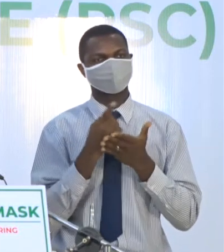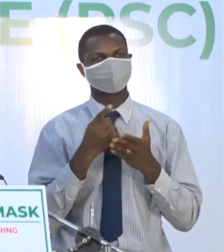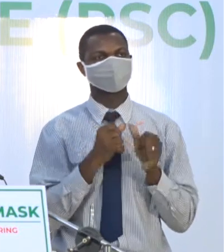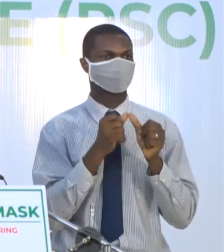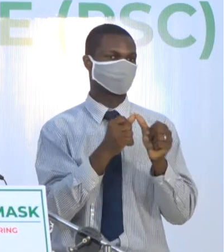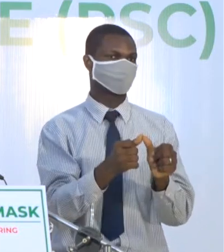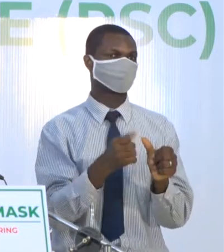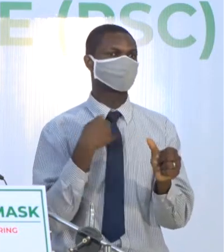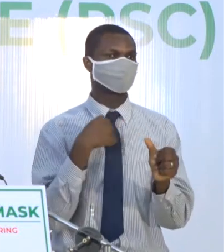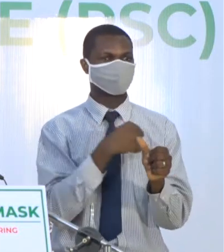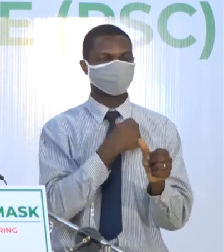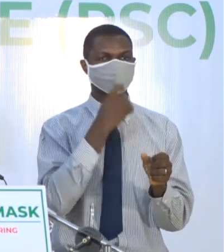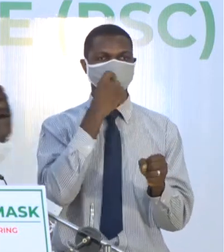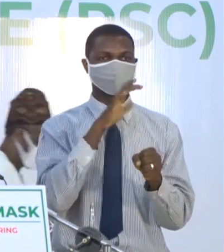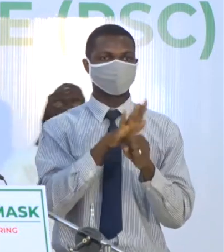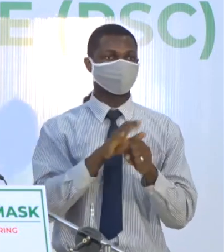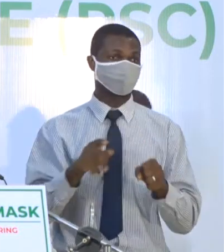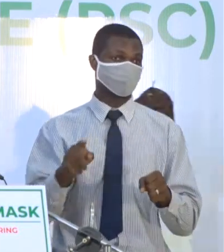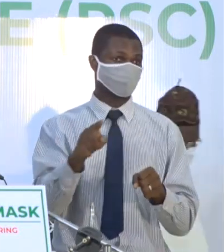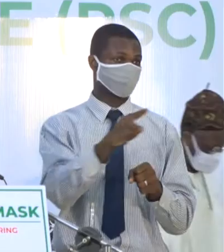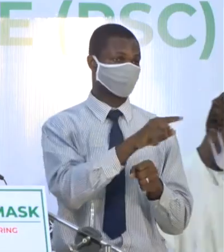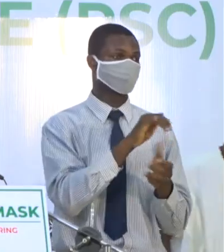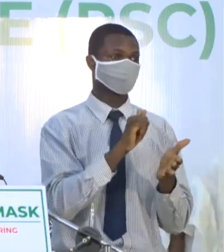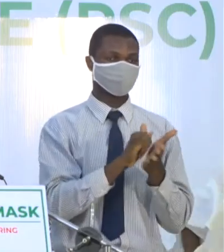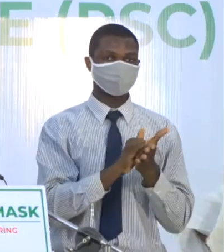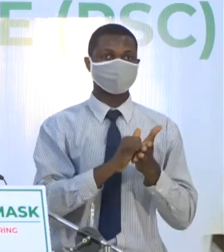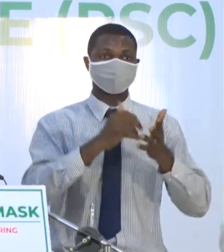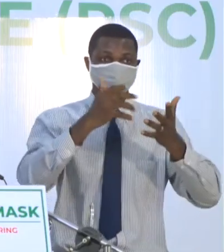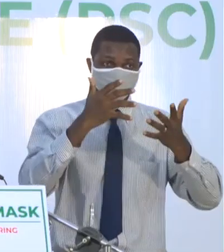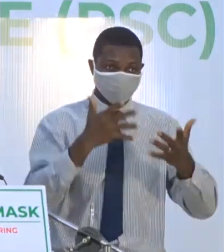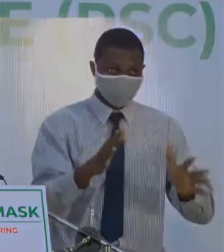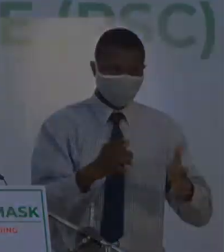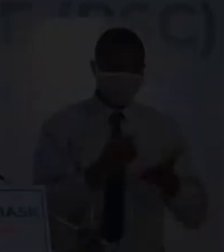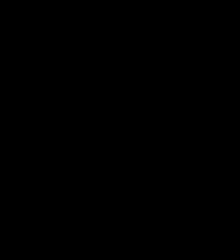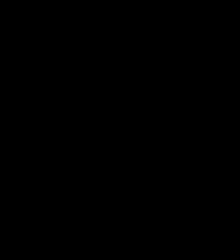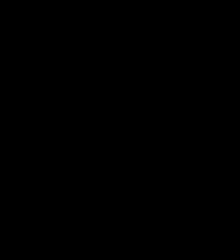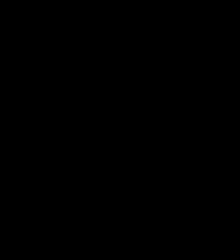assure Nigerians that the outcome will be in the interests of the country.